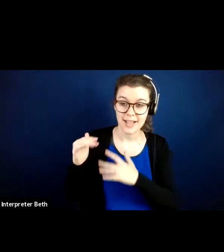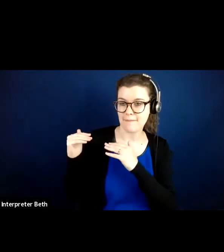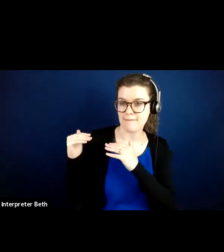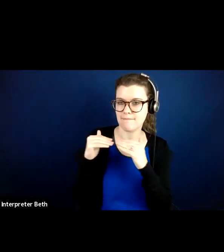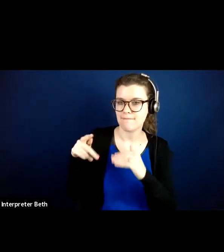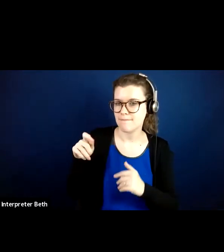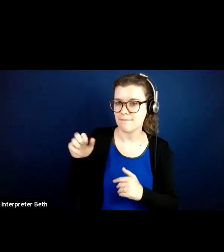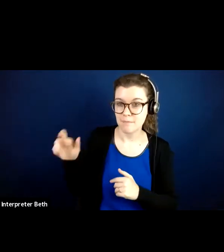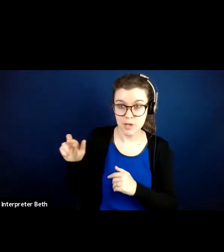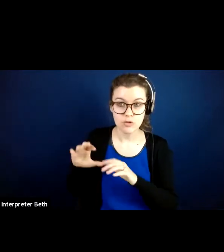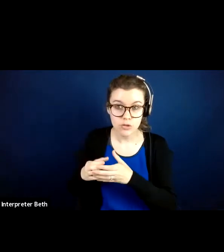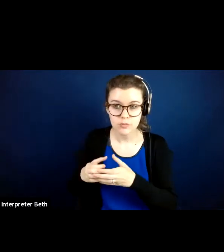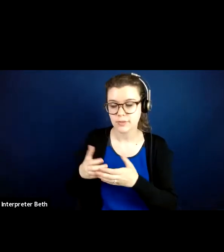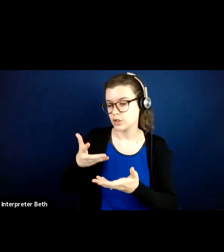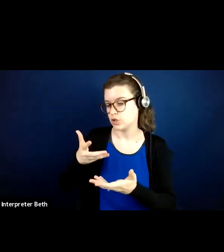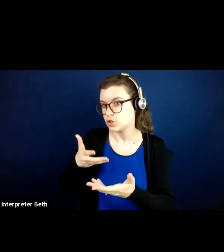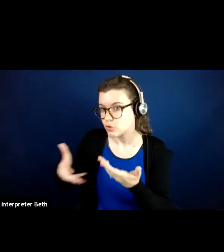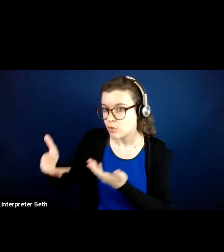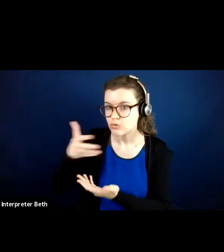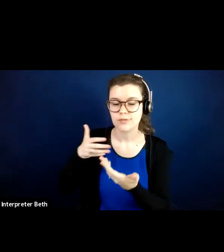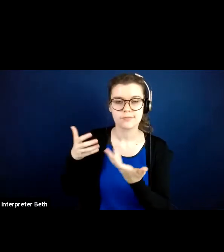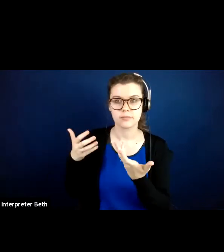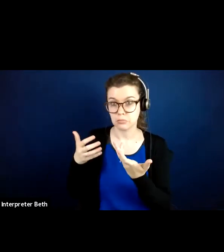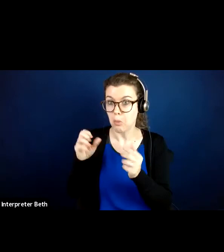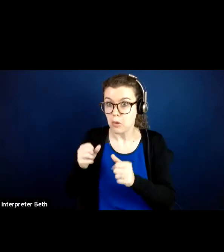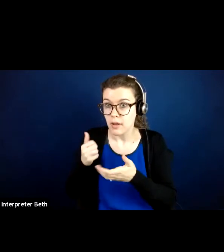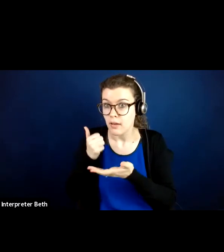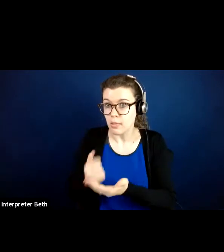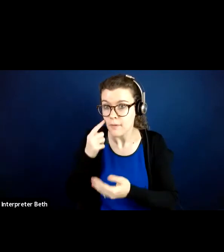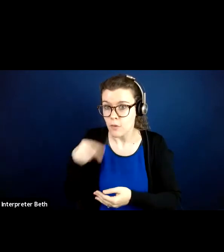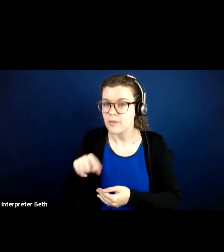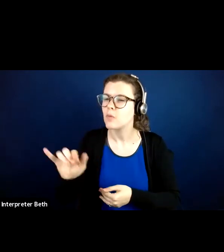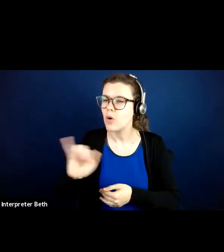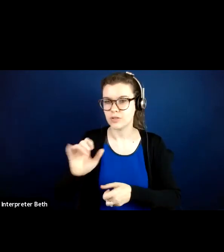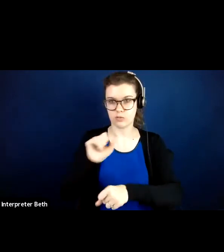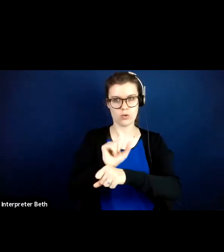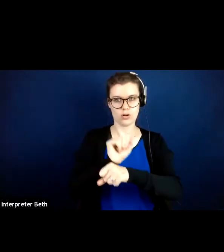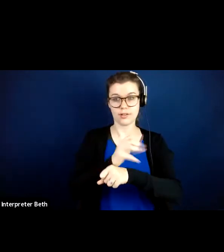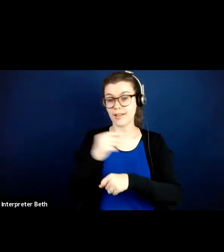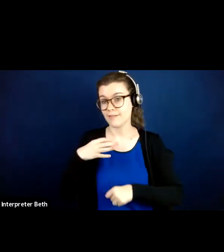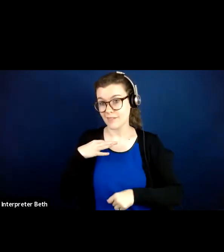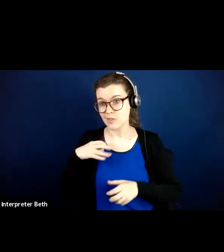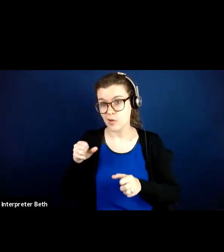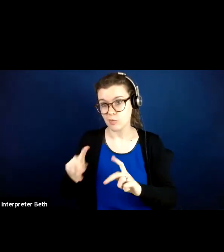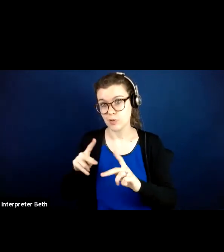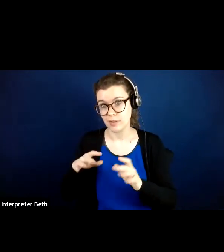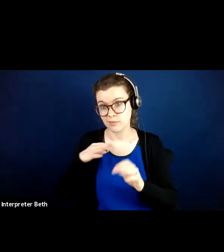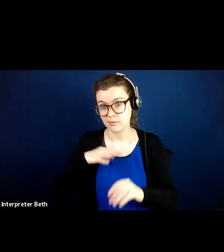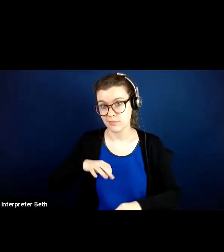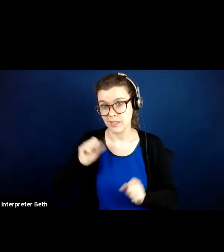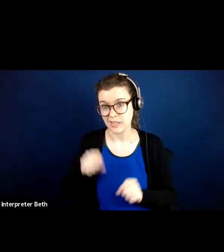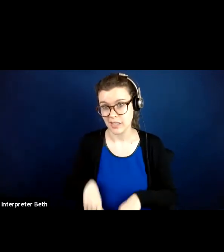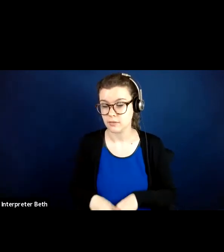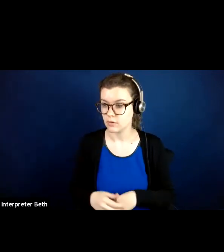groups, social activities can be helpful. Also employment and volunteering. Now that you have all of this